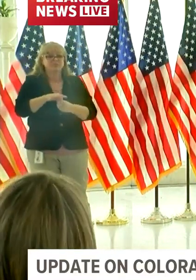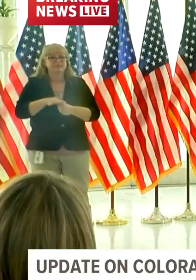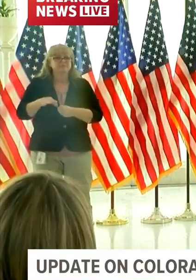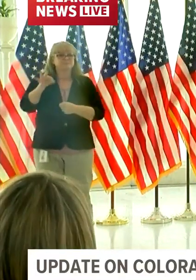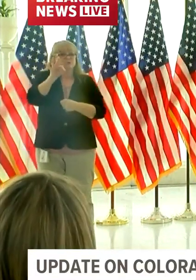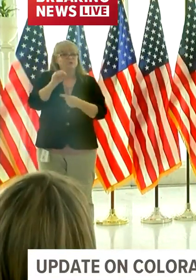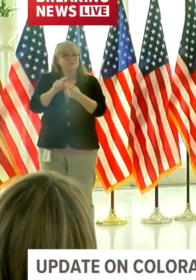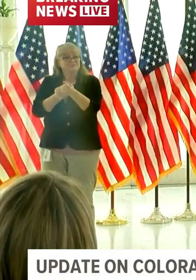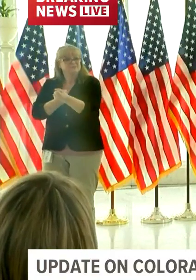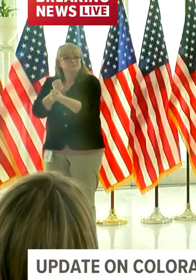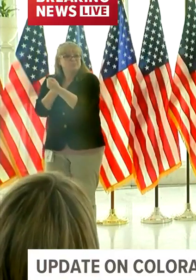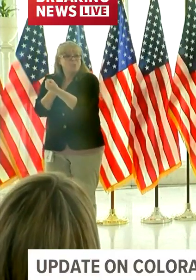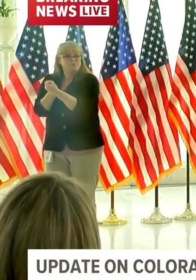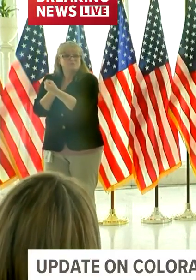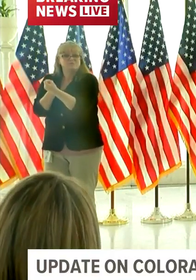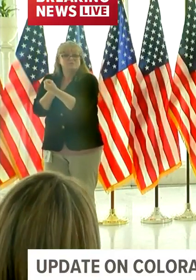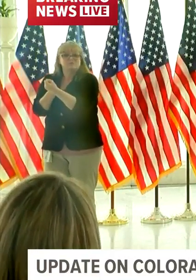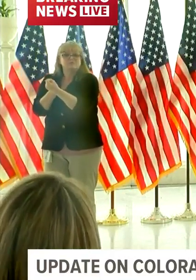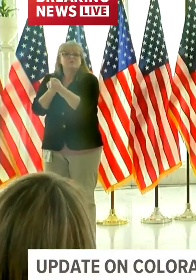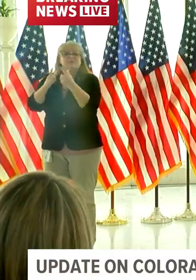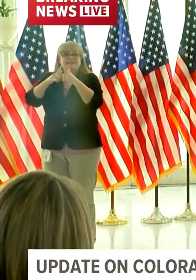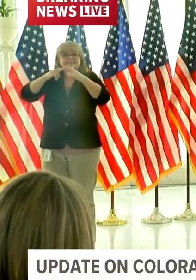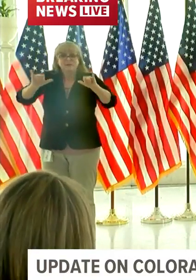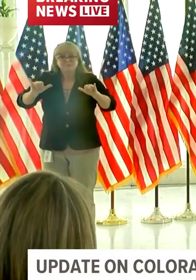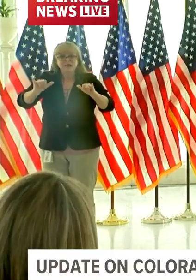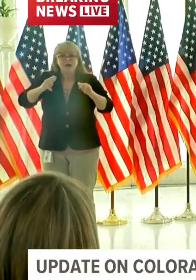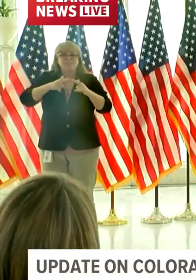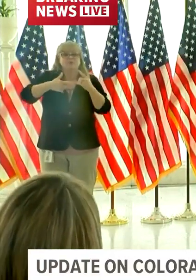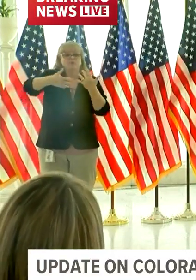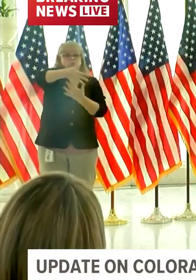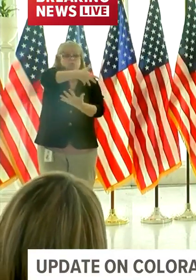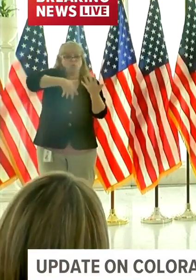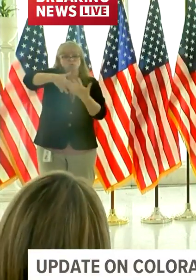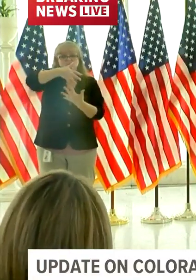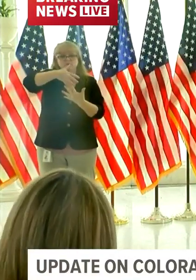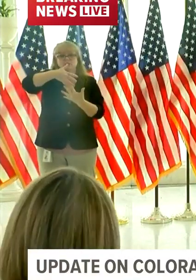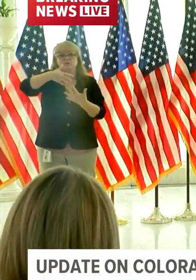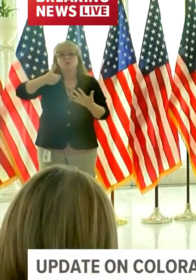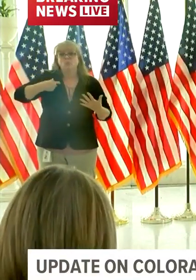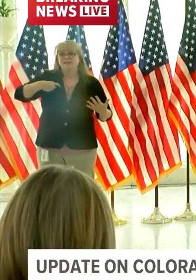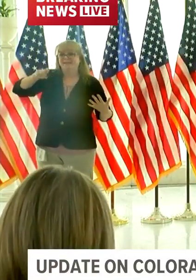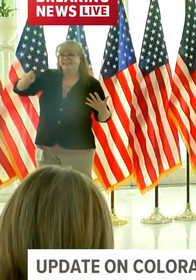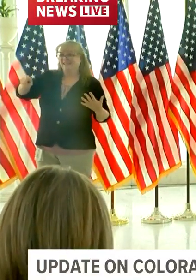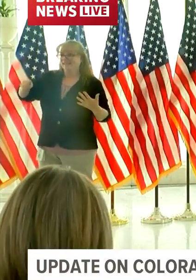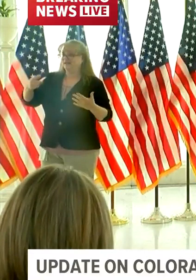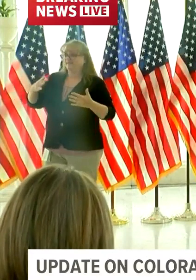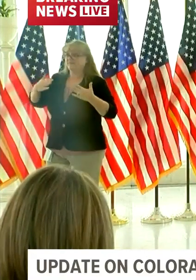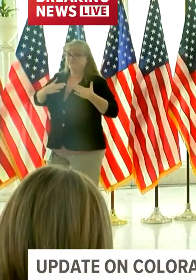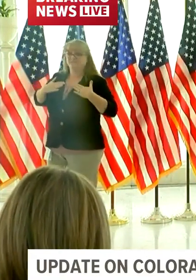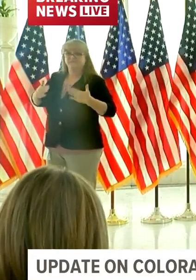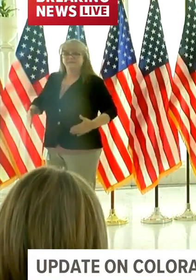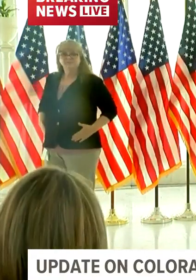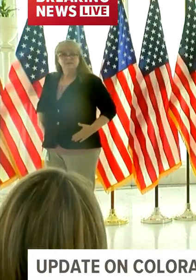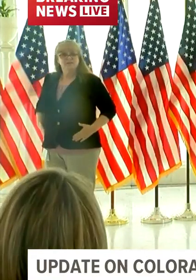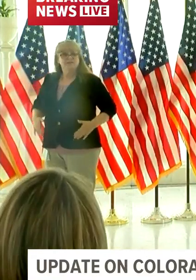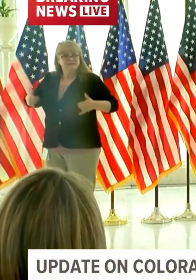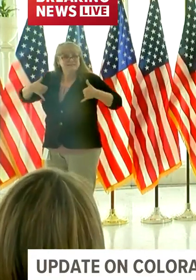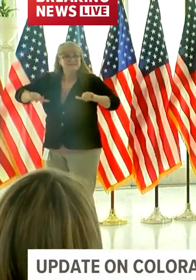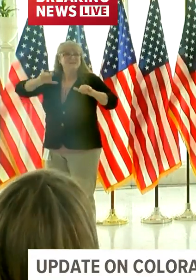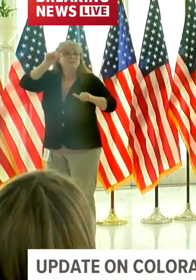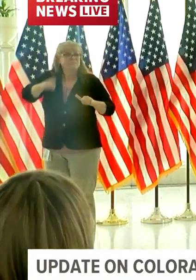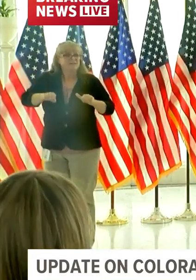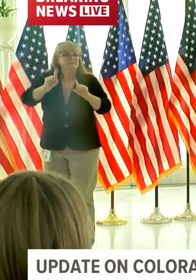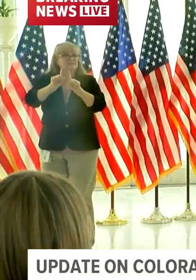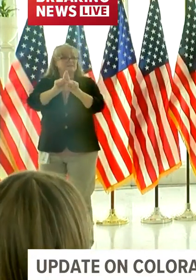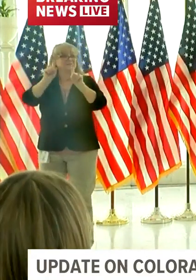and the fellowship that we need at a time when that physical proximity is dangerous to that very sanctity of life that